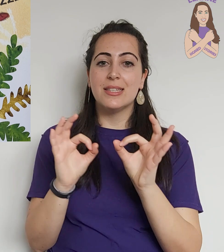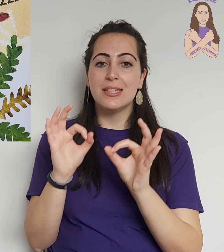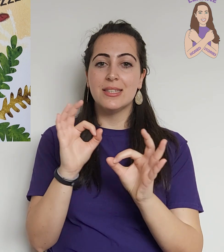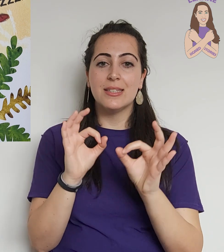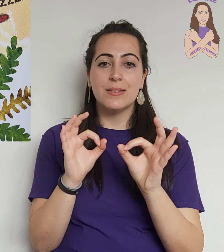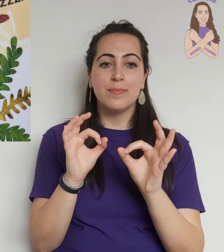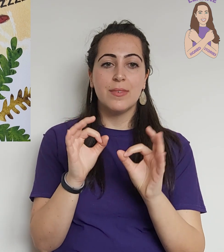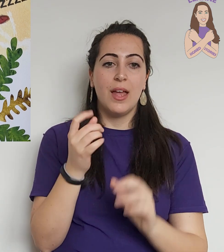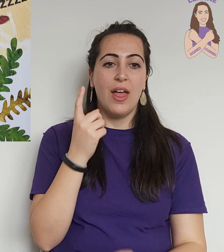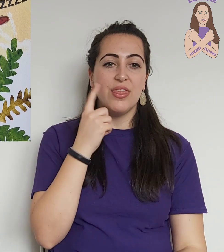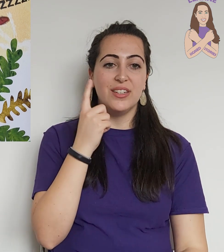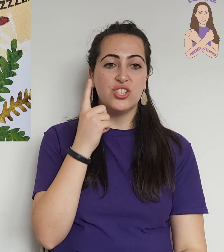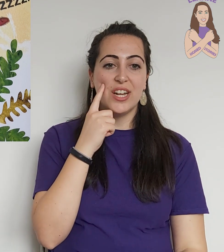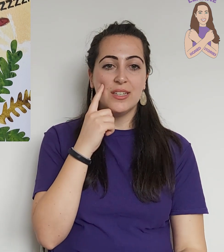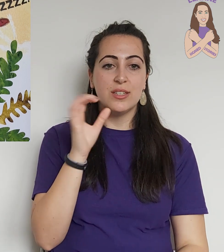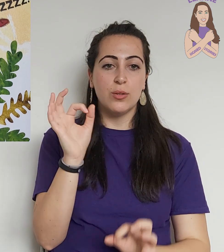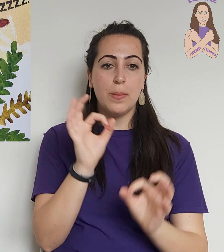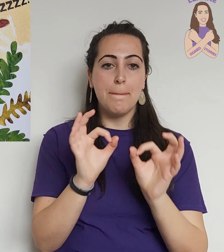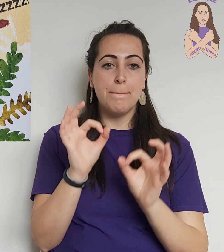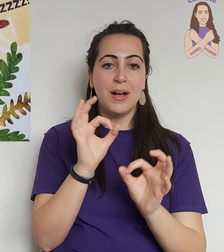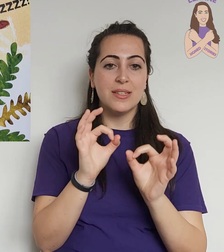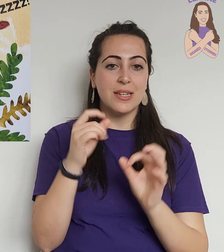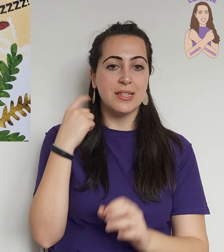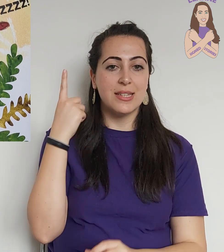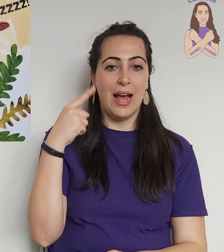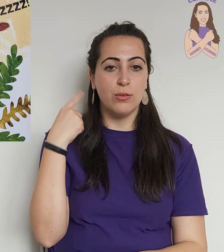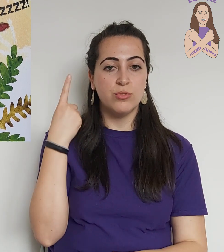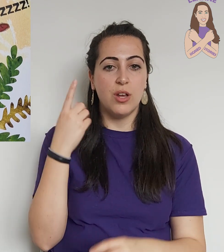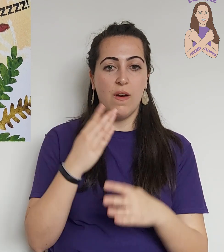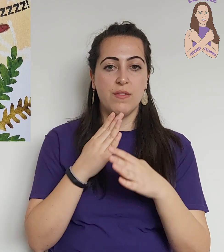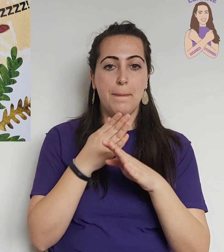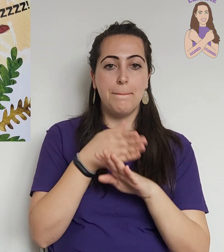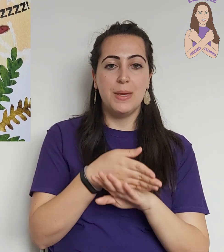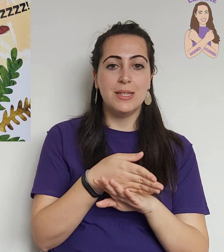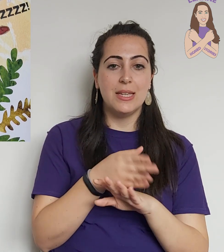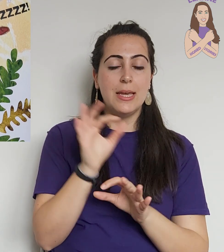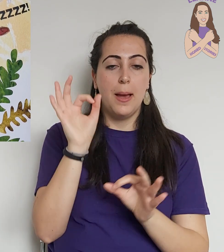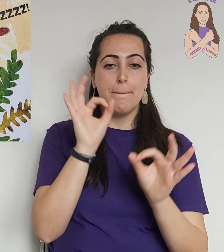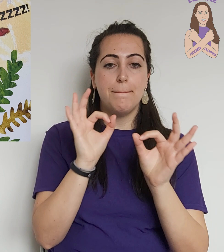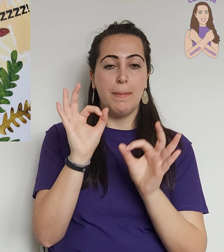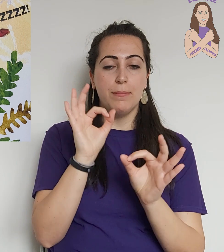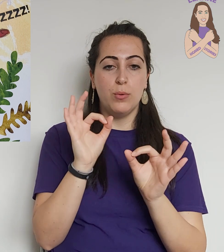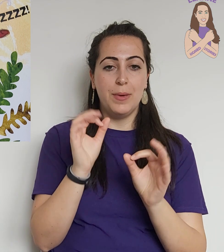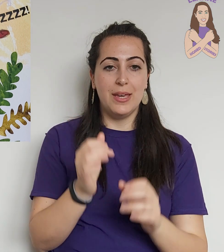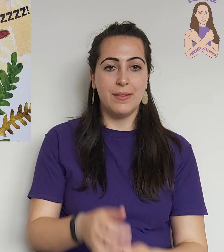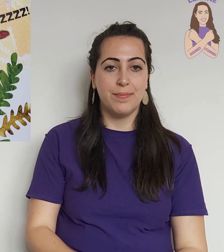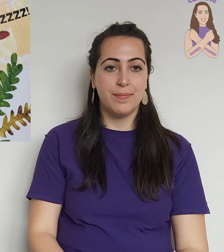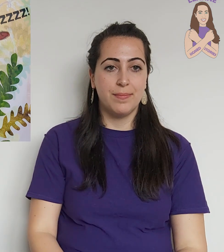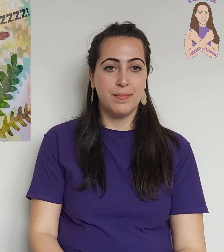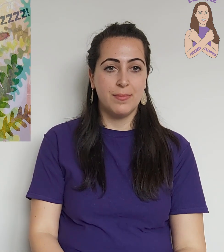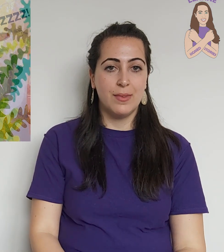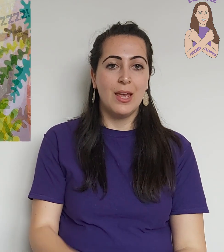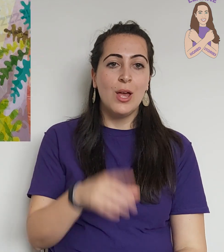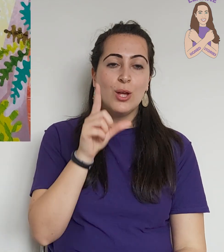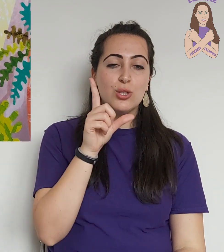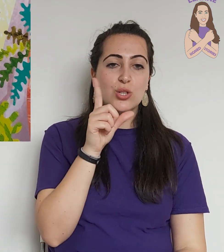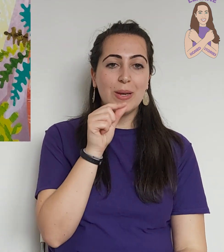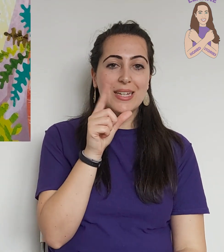Buzz, the gentle buzzing sound of a busy bumblebee. Tweet,